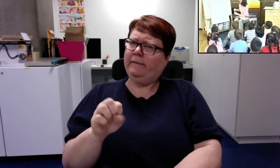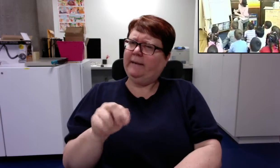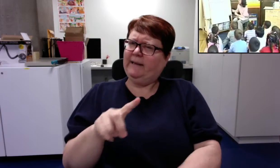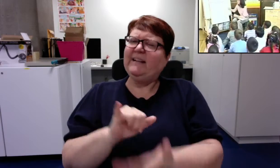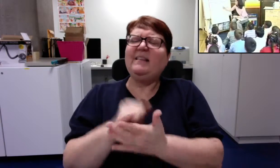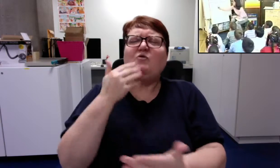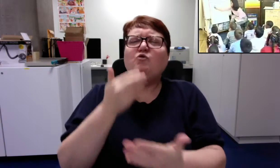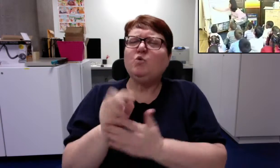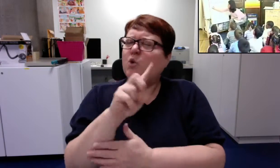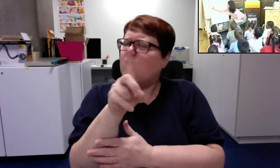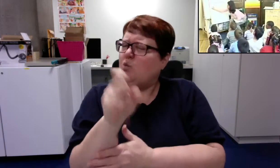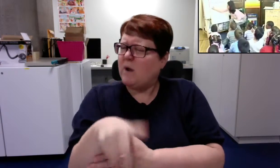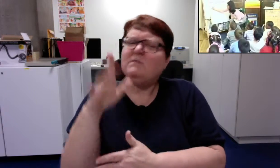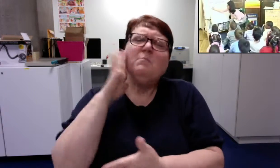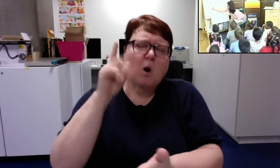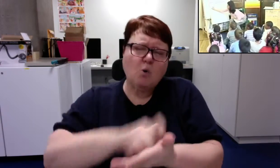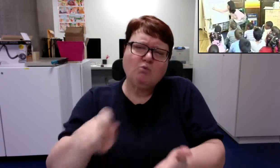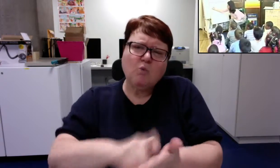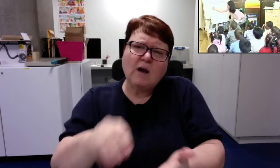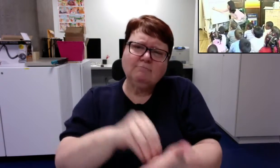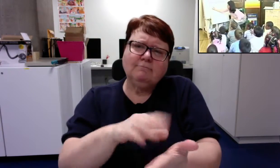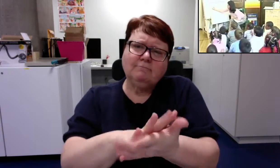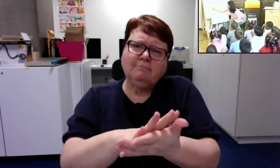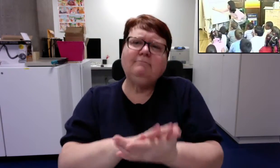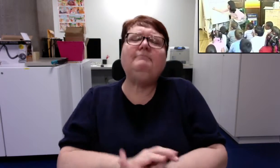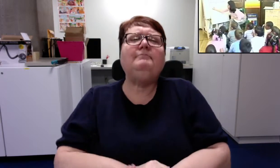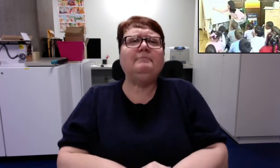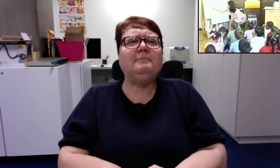write that one down.